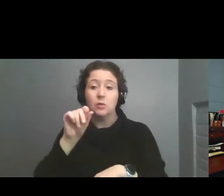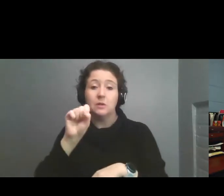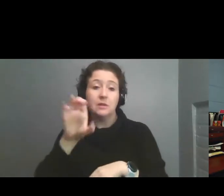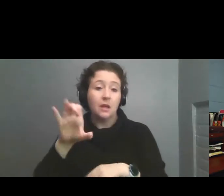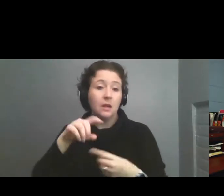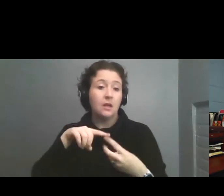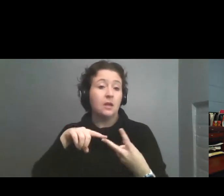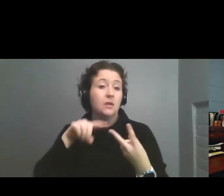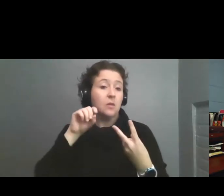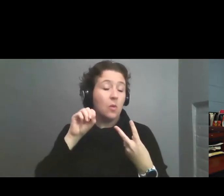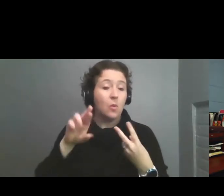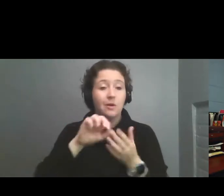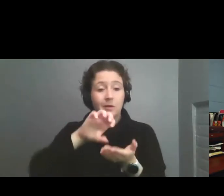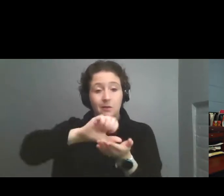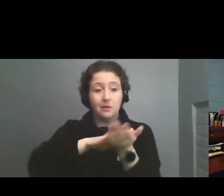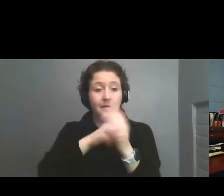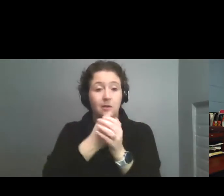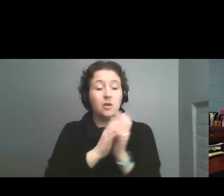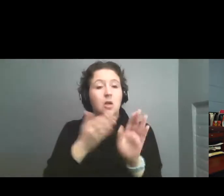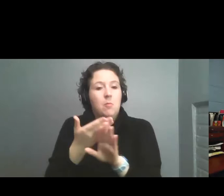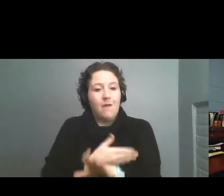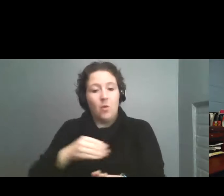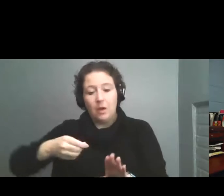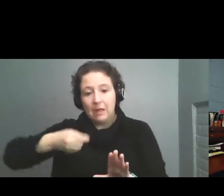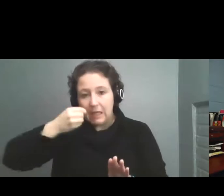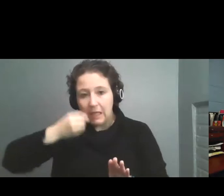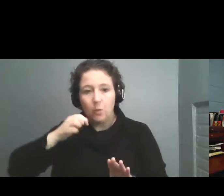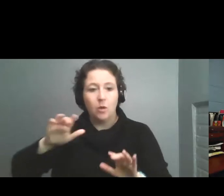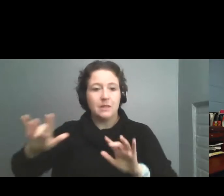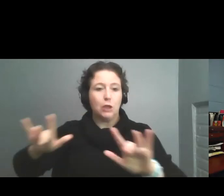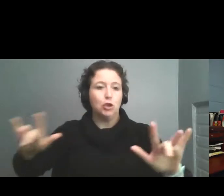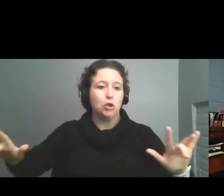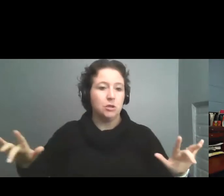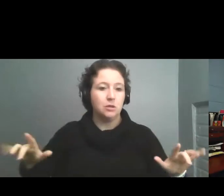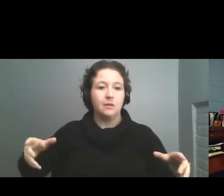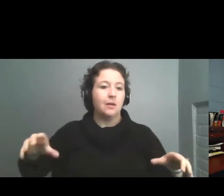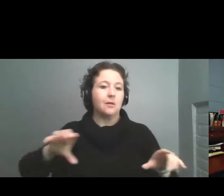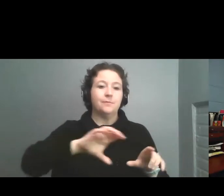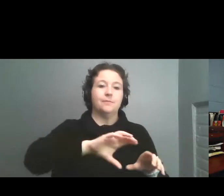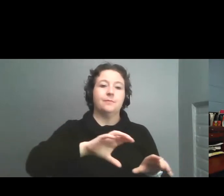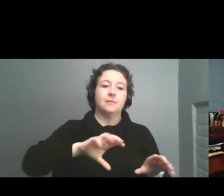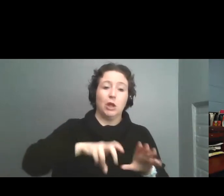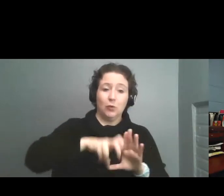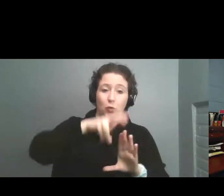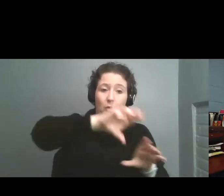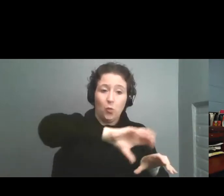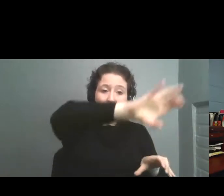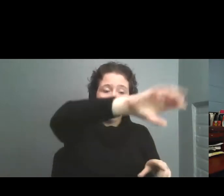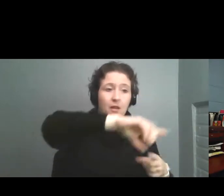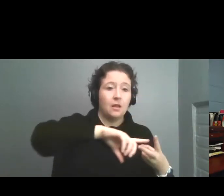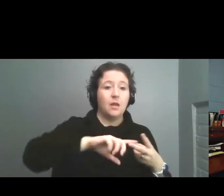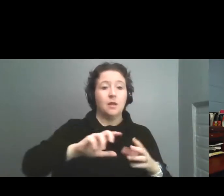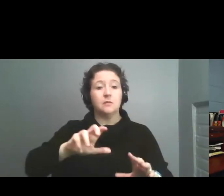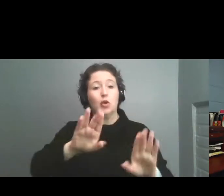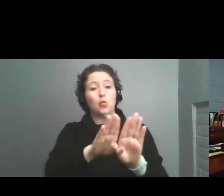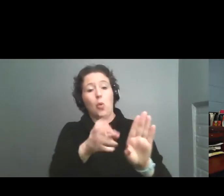immediately before eating food or touching any common surfaces like hand railings, door handles, and toilets.